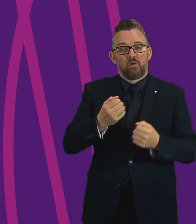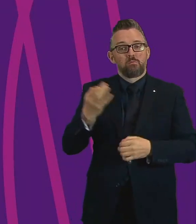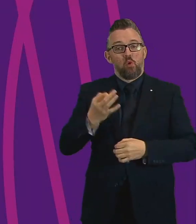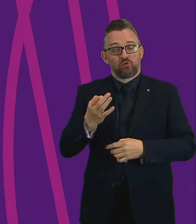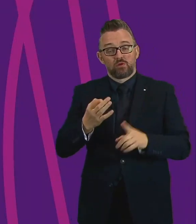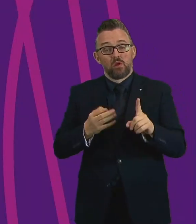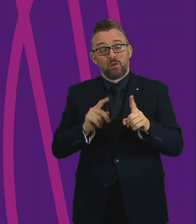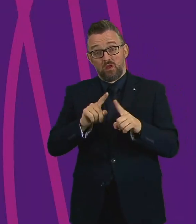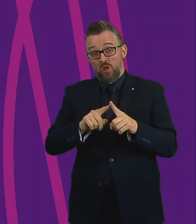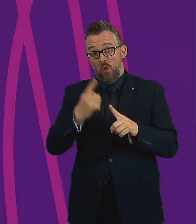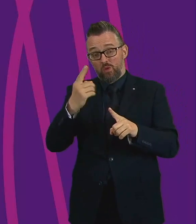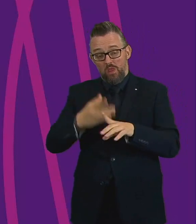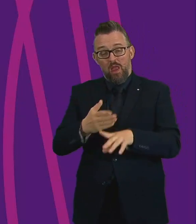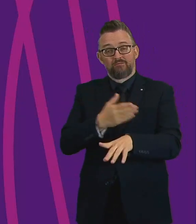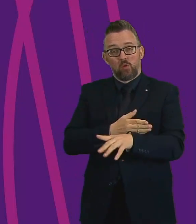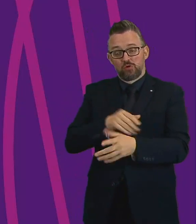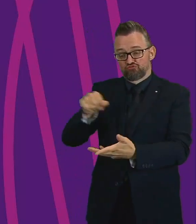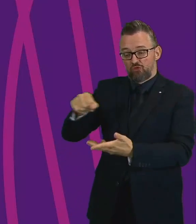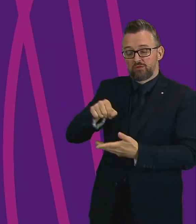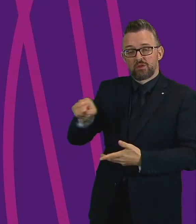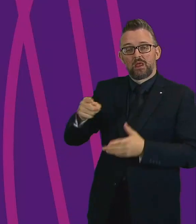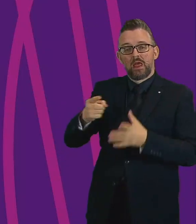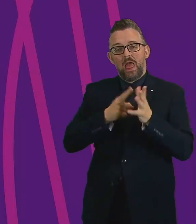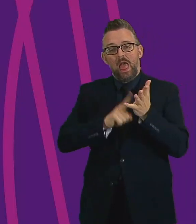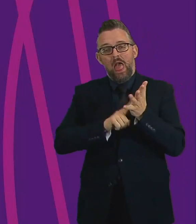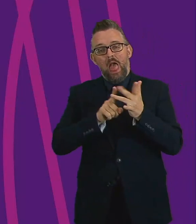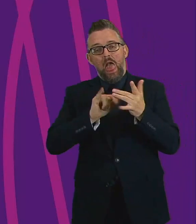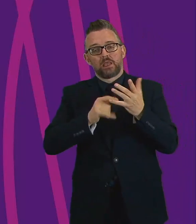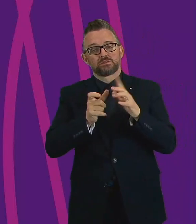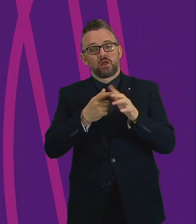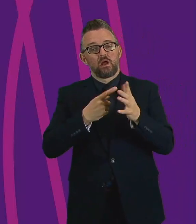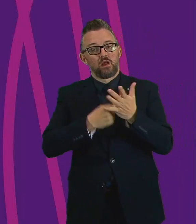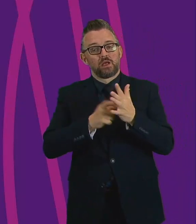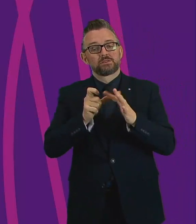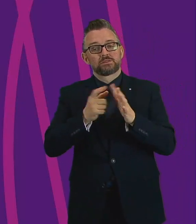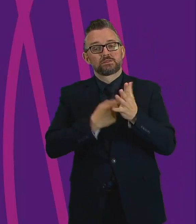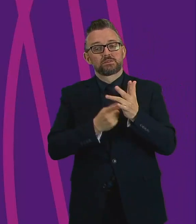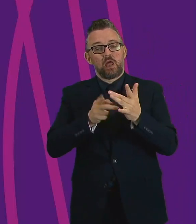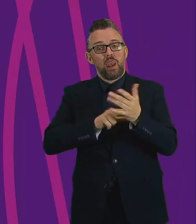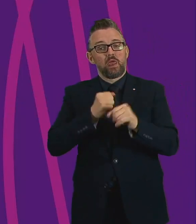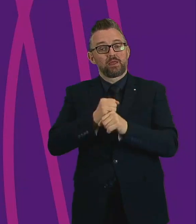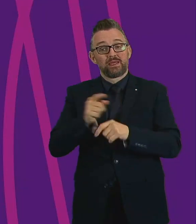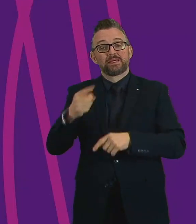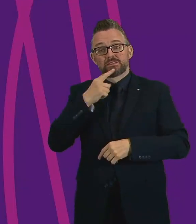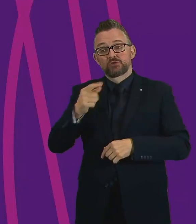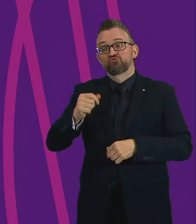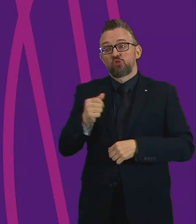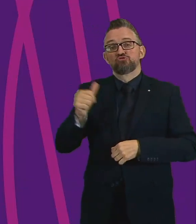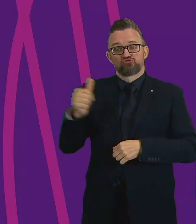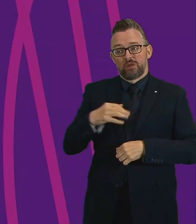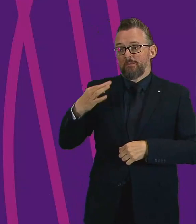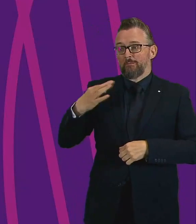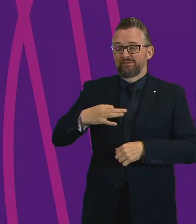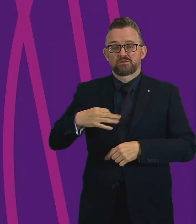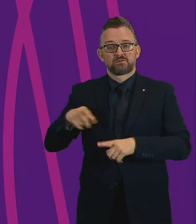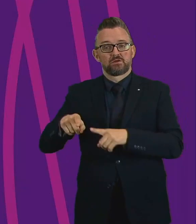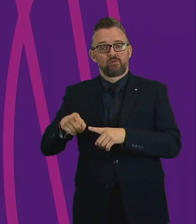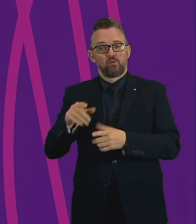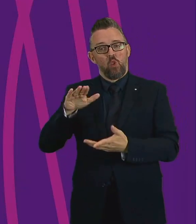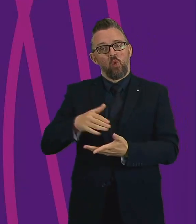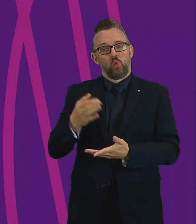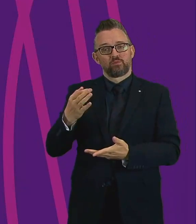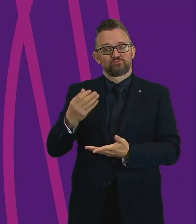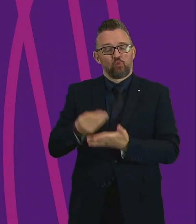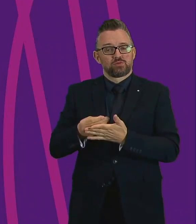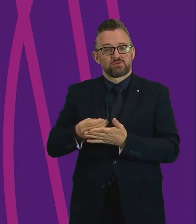quote, but the former Chancellor, Alistair Darling, said that Scotland should benefit from low-cost borrowing. And the Fraser Allender Institute said